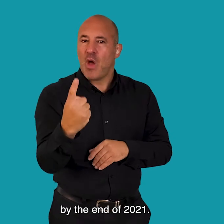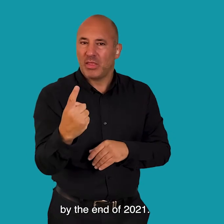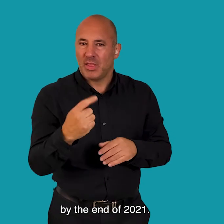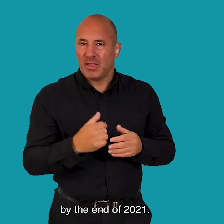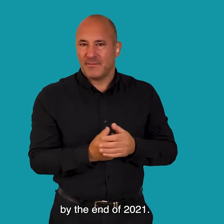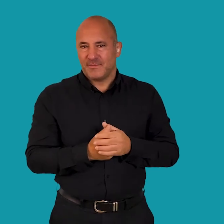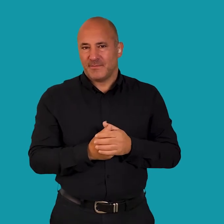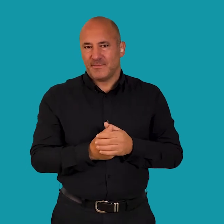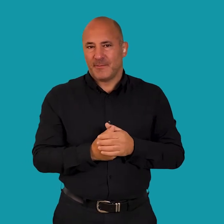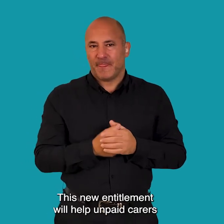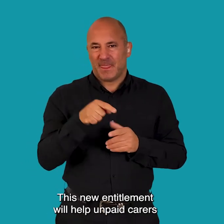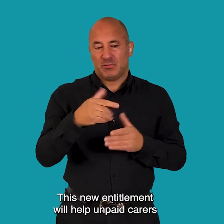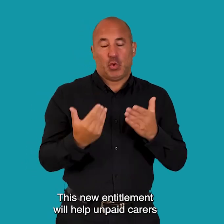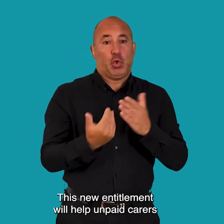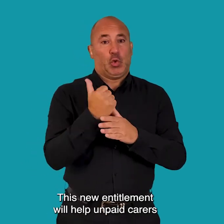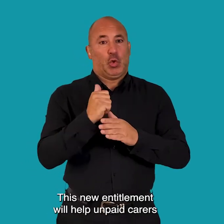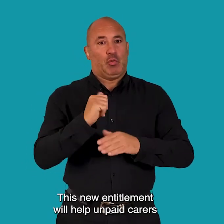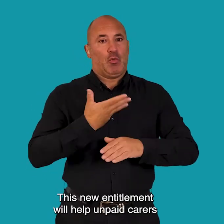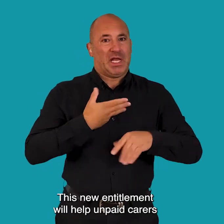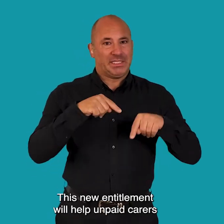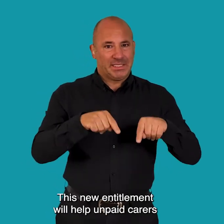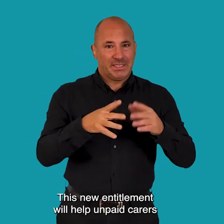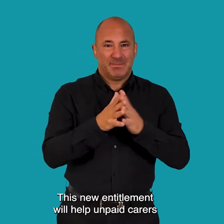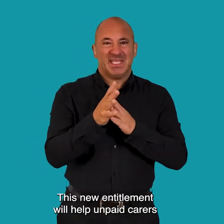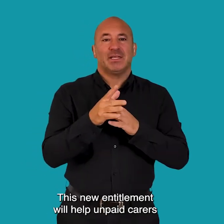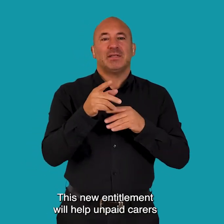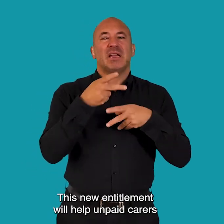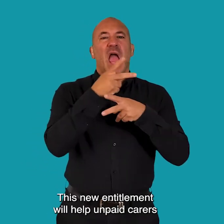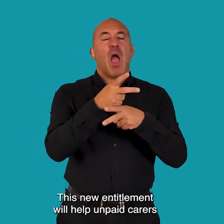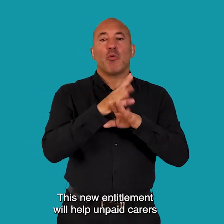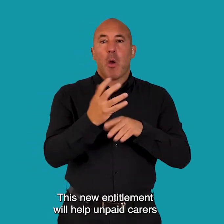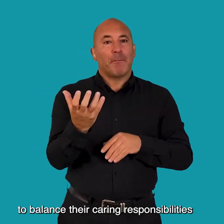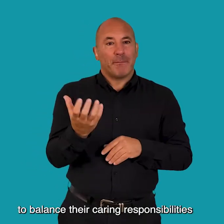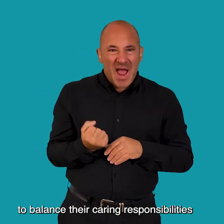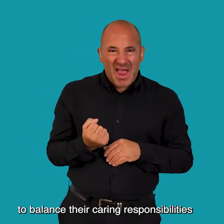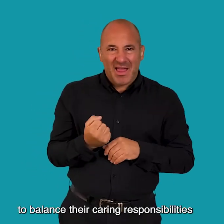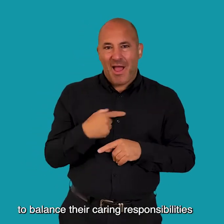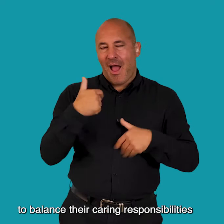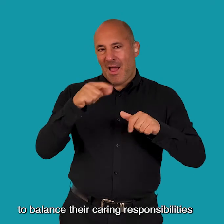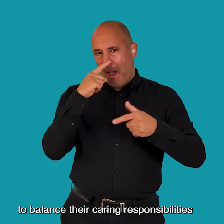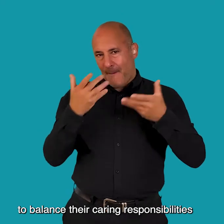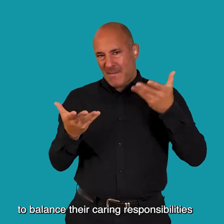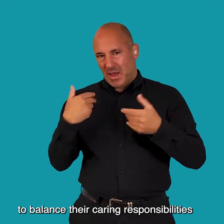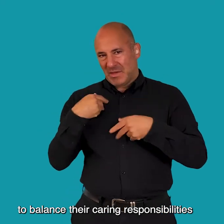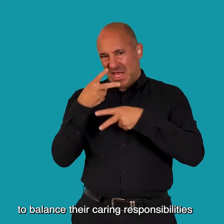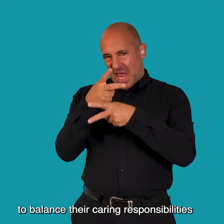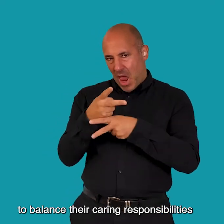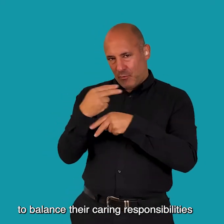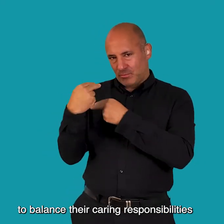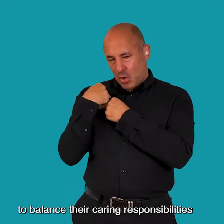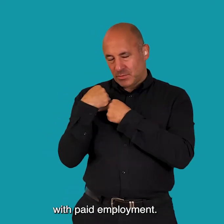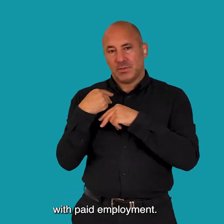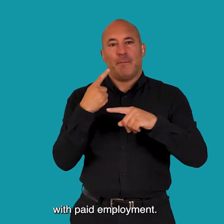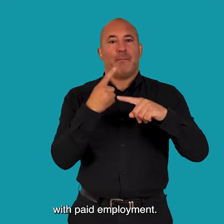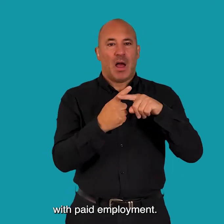2021. This new entitlement will help unpaid carers to balance their caring responsibilities with paid